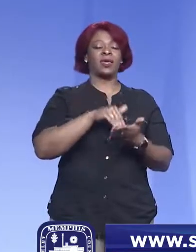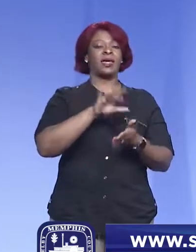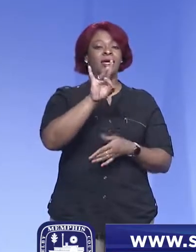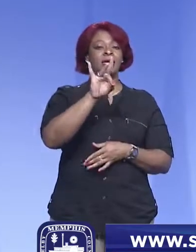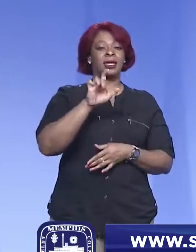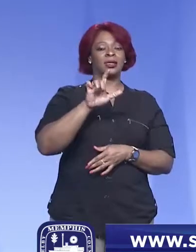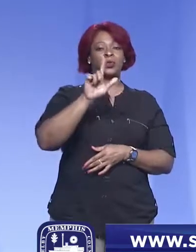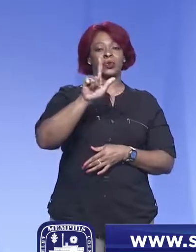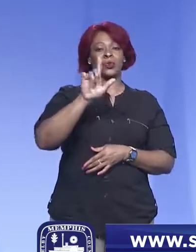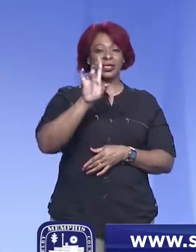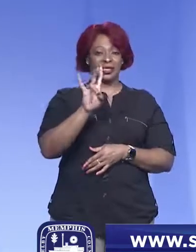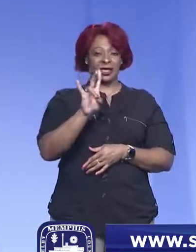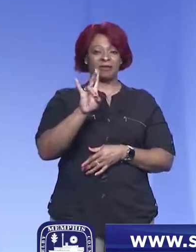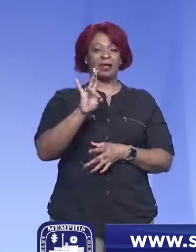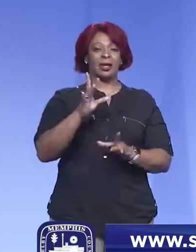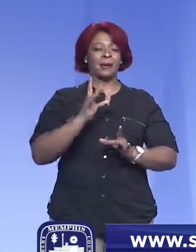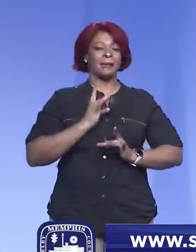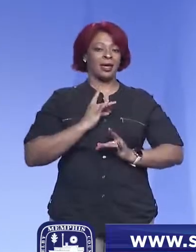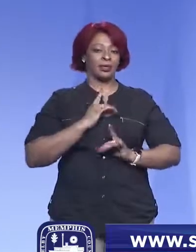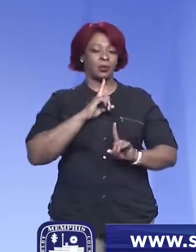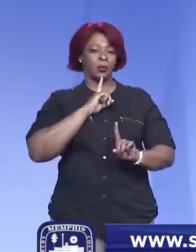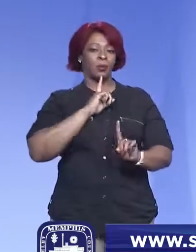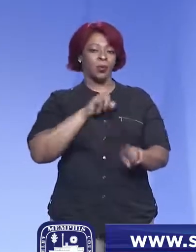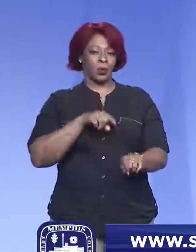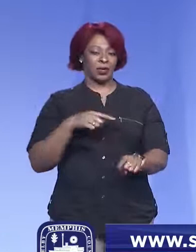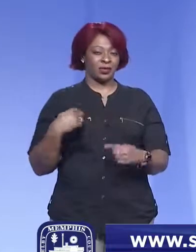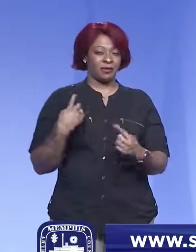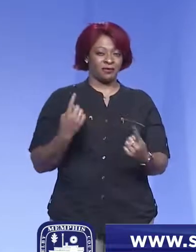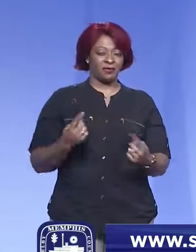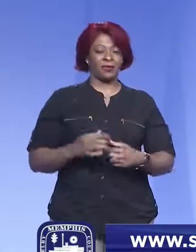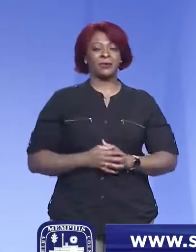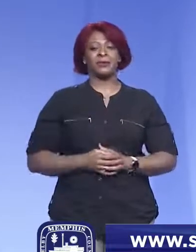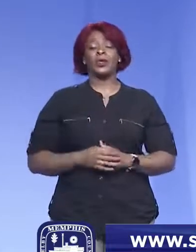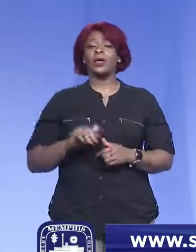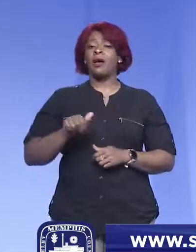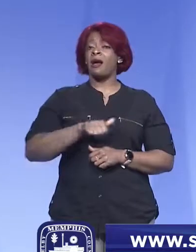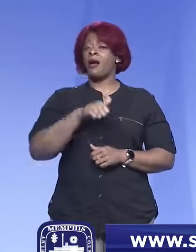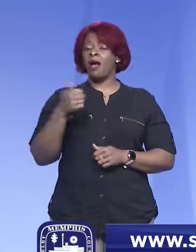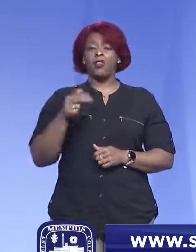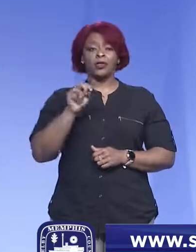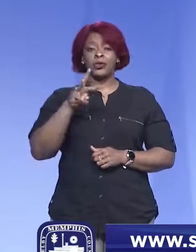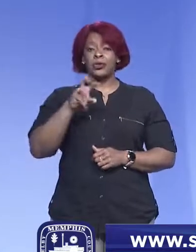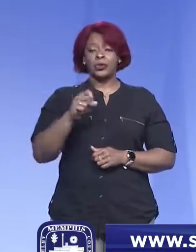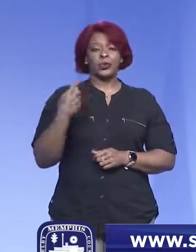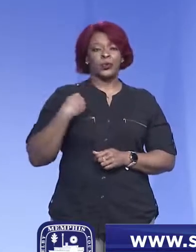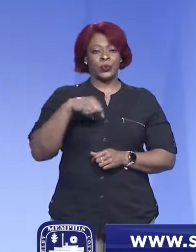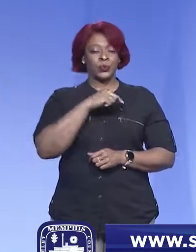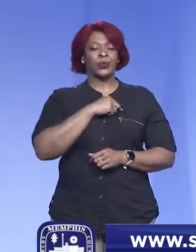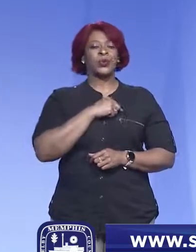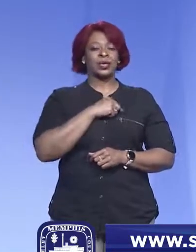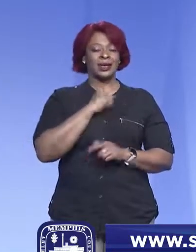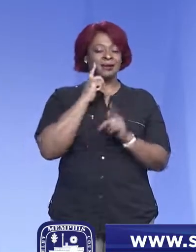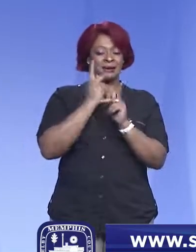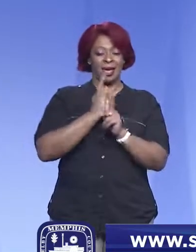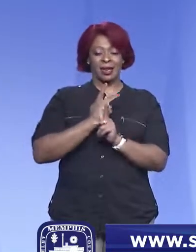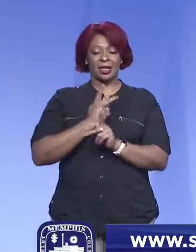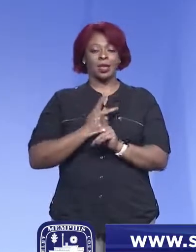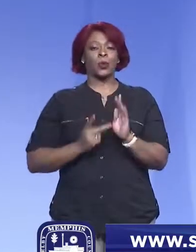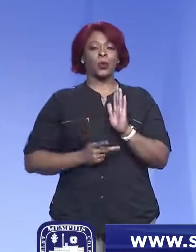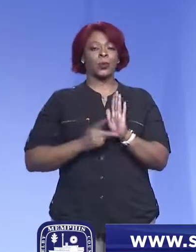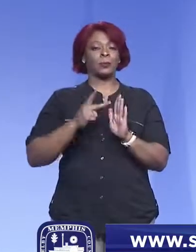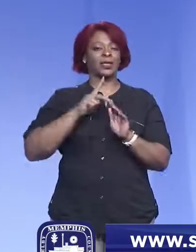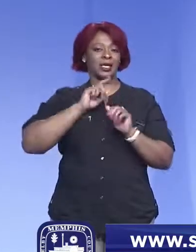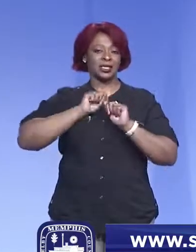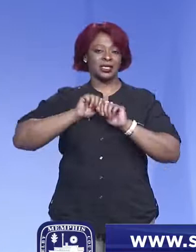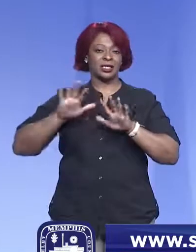4,827 cases diagnosed and reported. Other news, we are calculating the reproductive rate of the